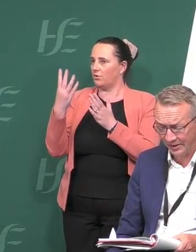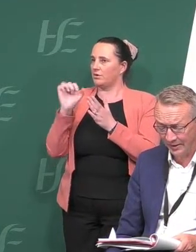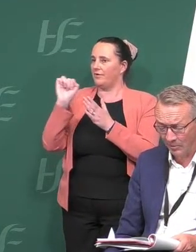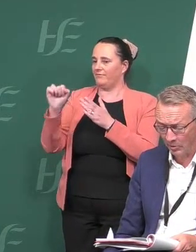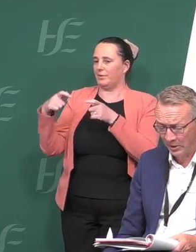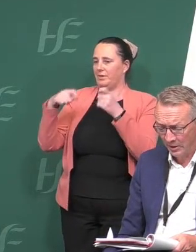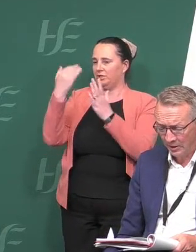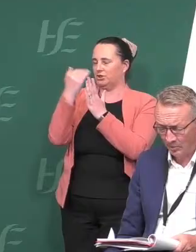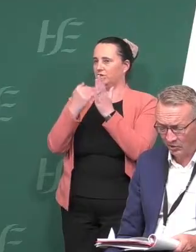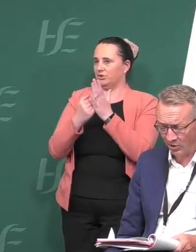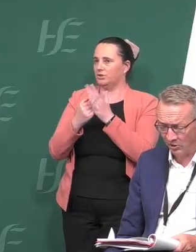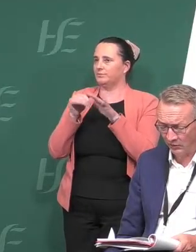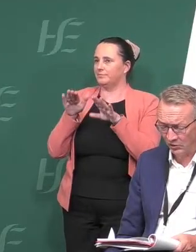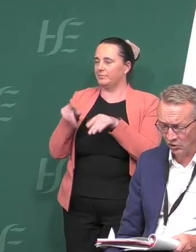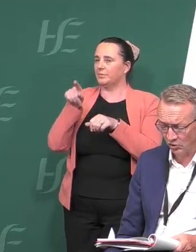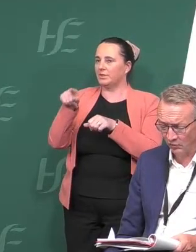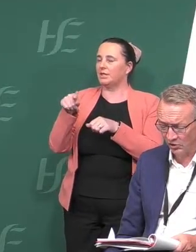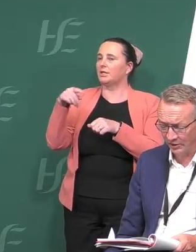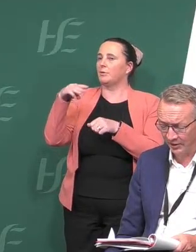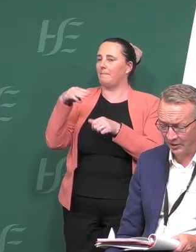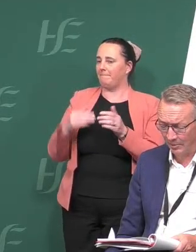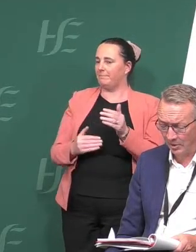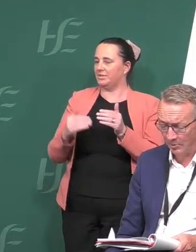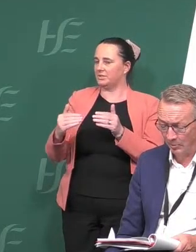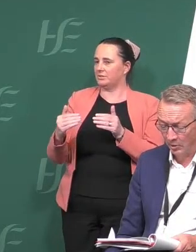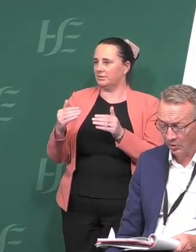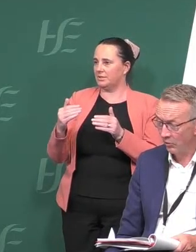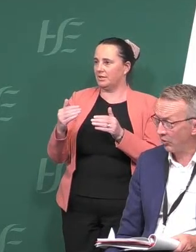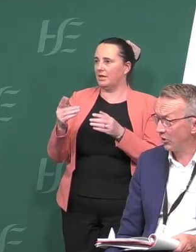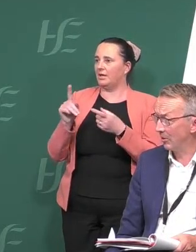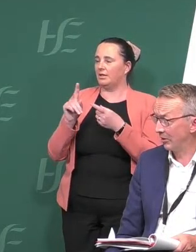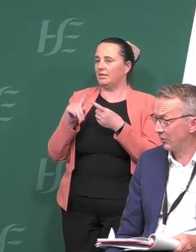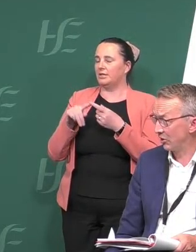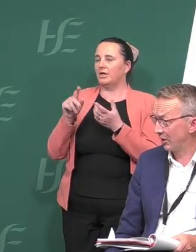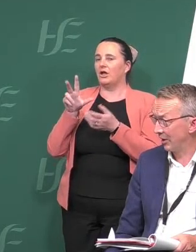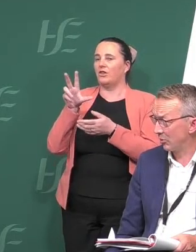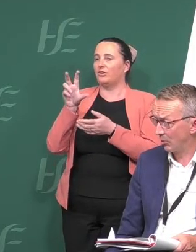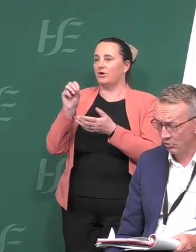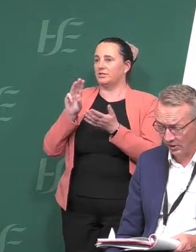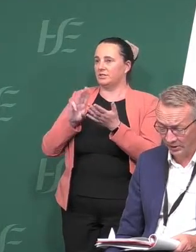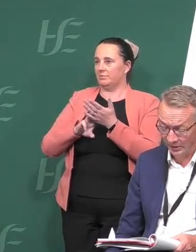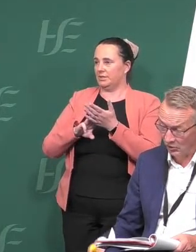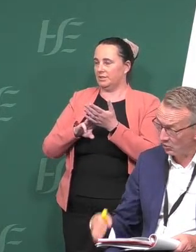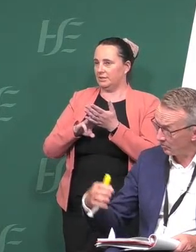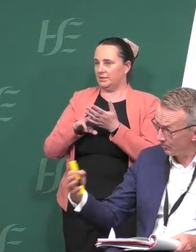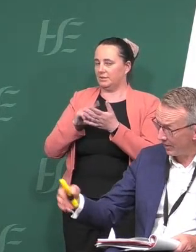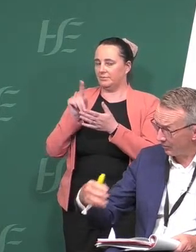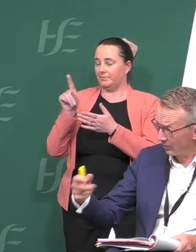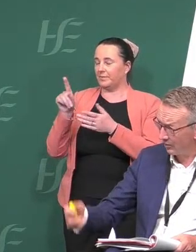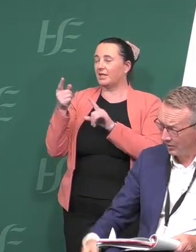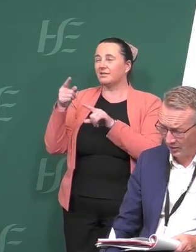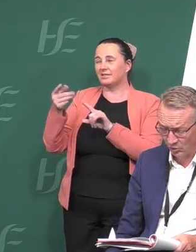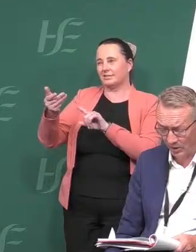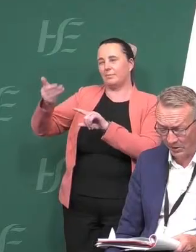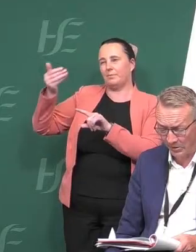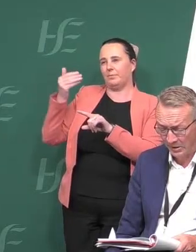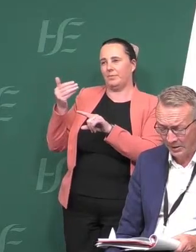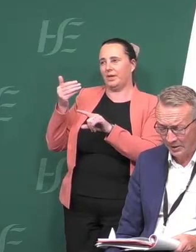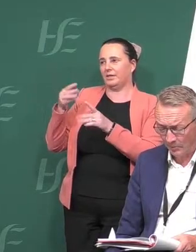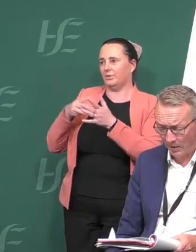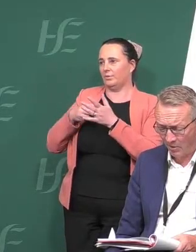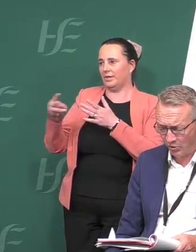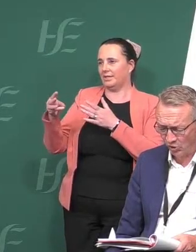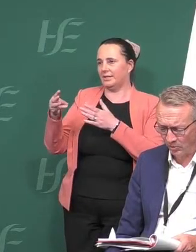measures of easing, and there were the maternity visits should facilitate a minimum 30-minute visit day. That was postnatally. This is back when things were